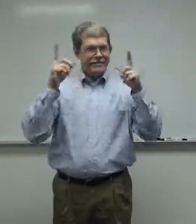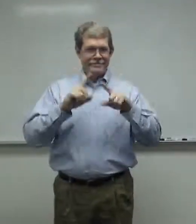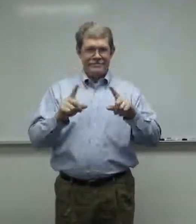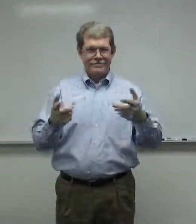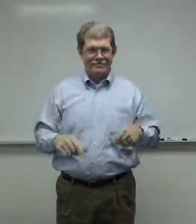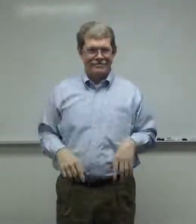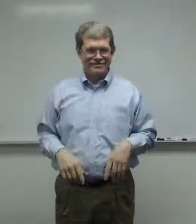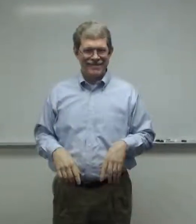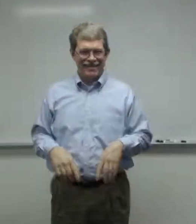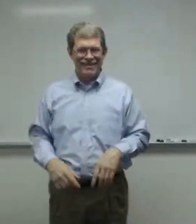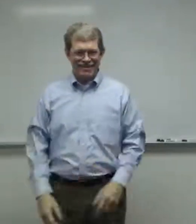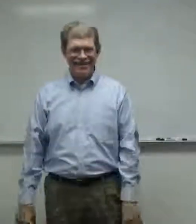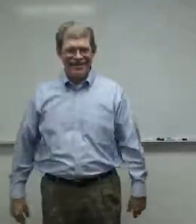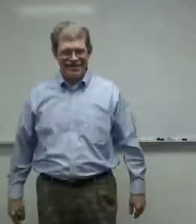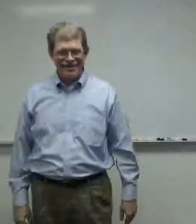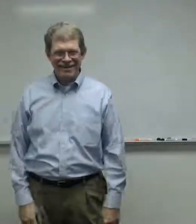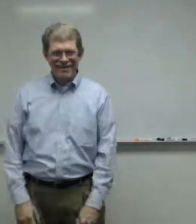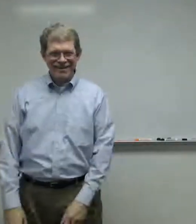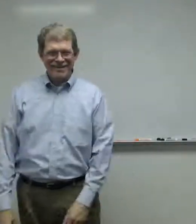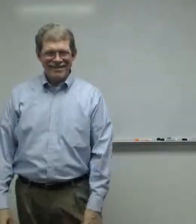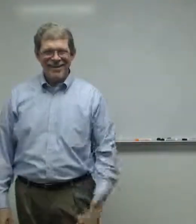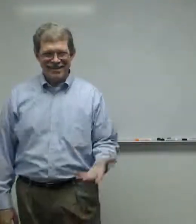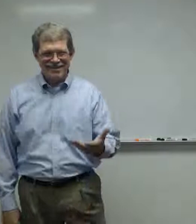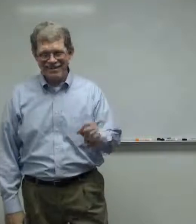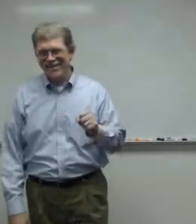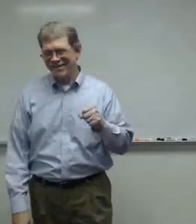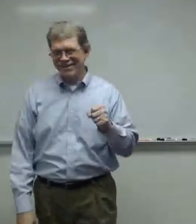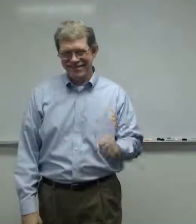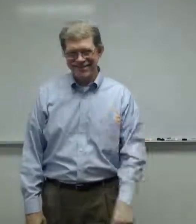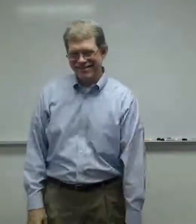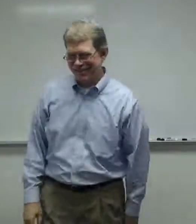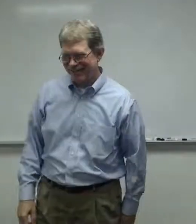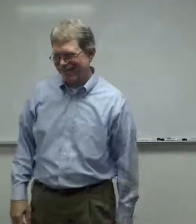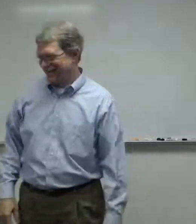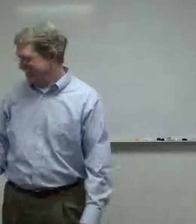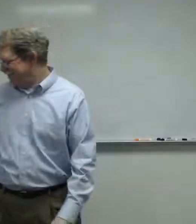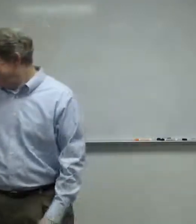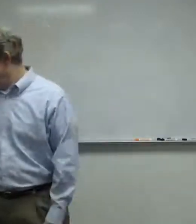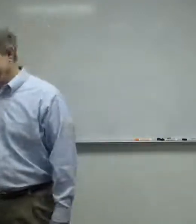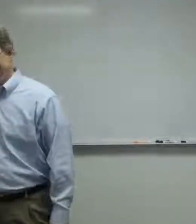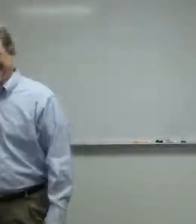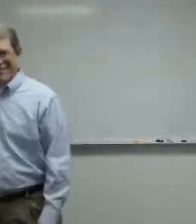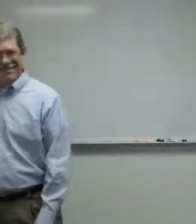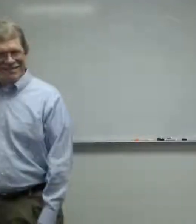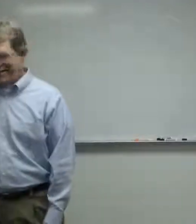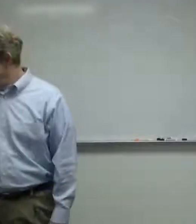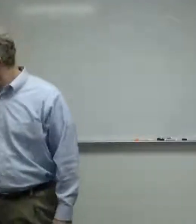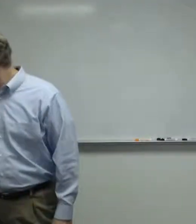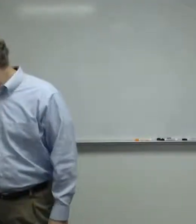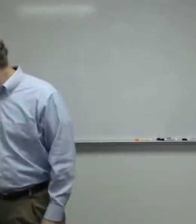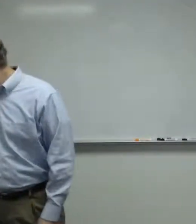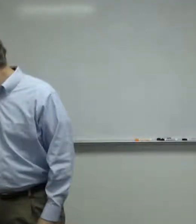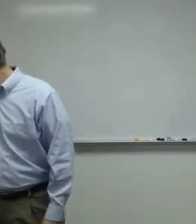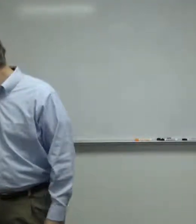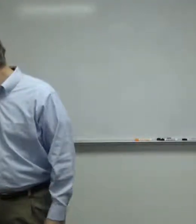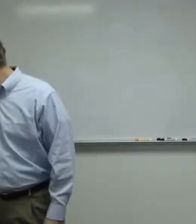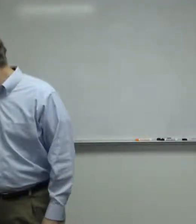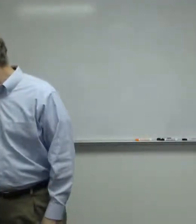That would be where somebody pushes you in the water. Surprise. Swim party. Yep.